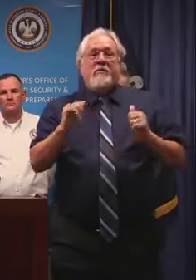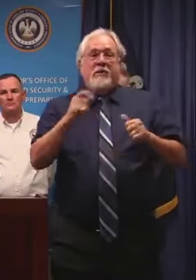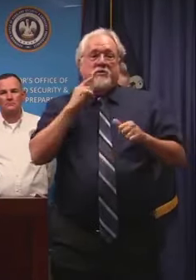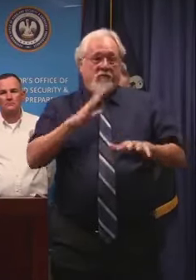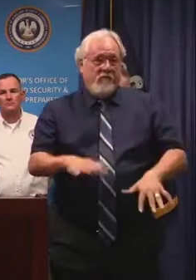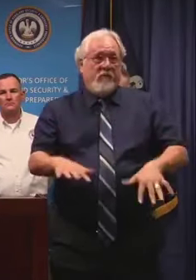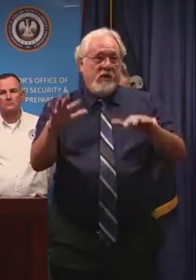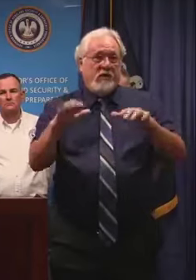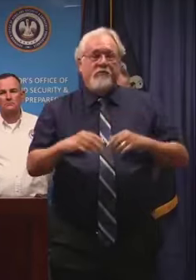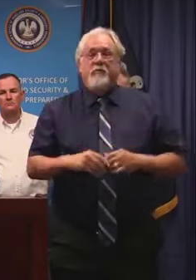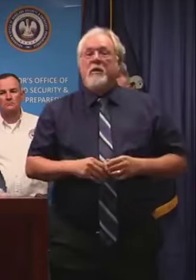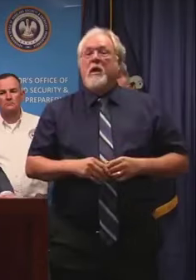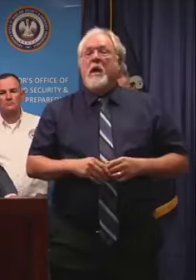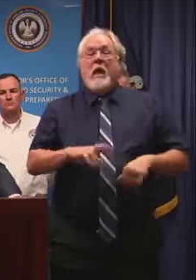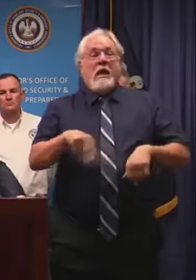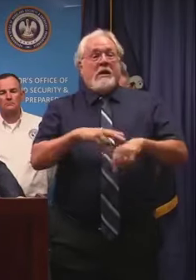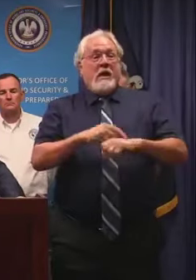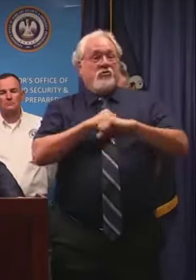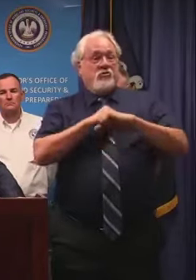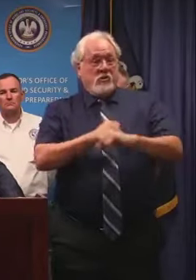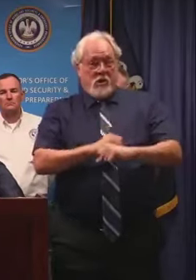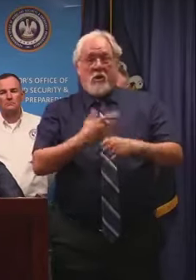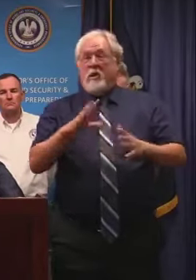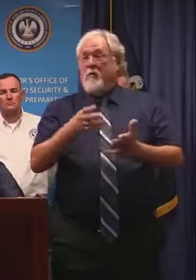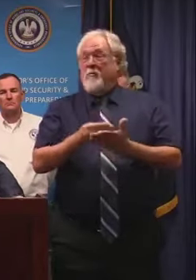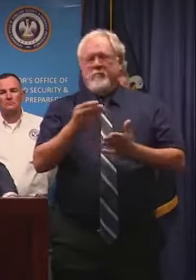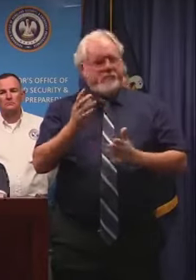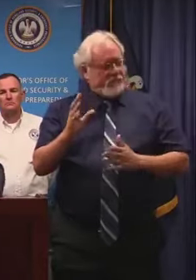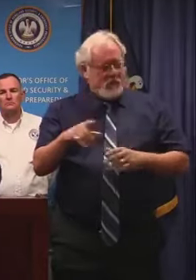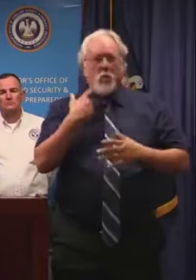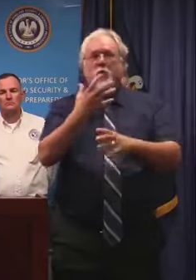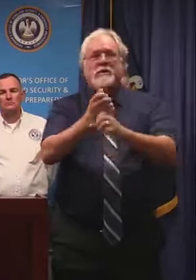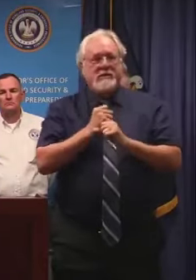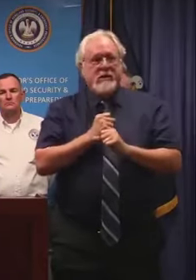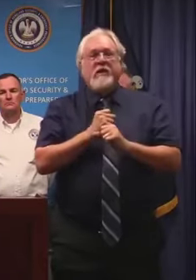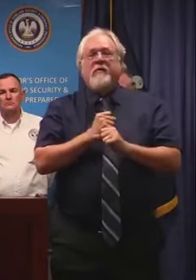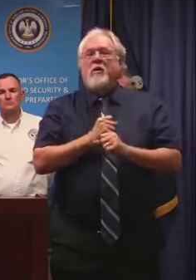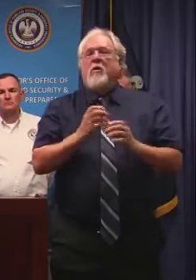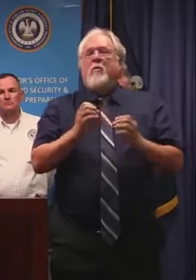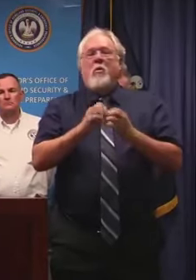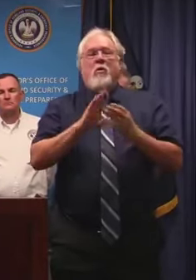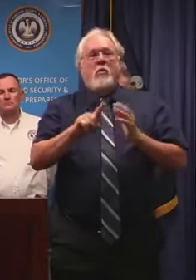flooding. The National Guard has received over